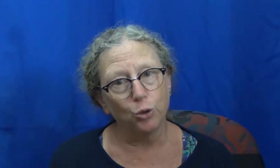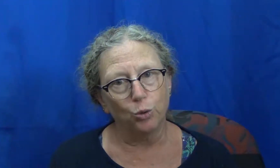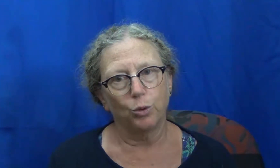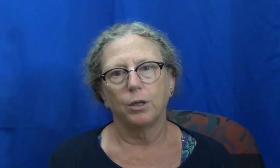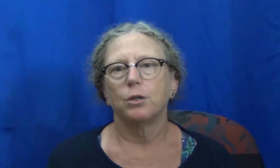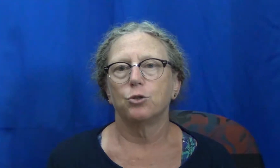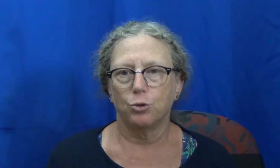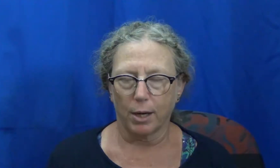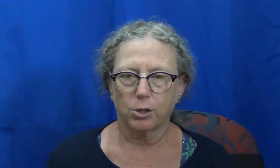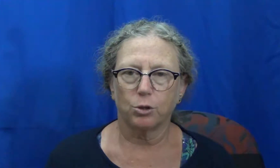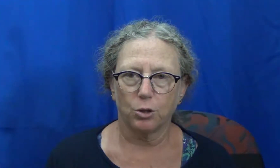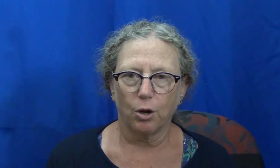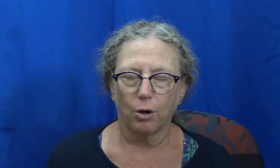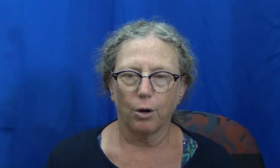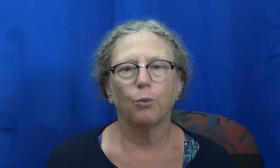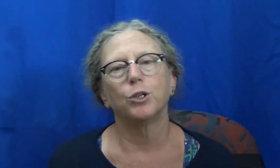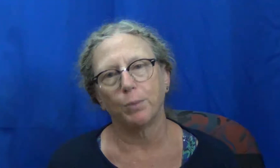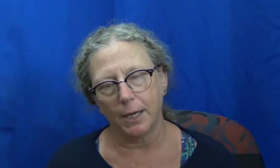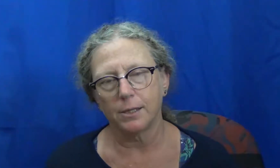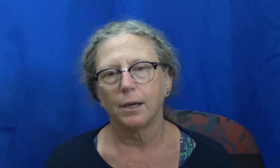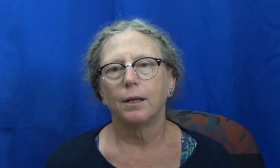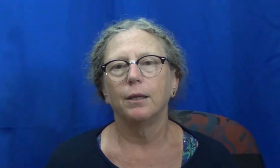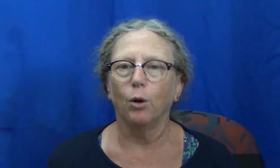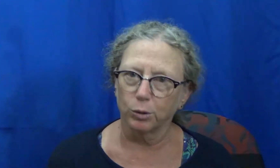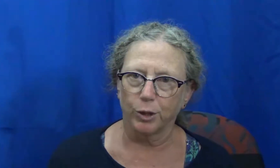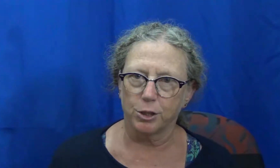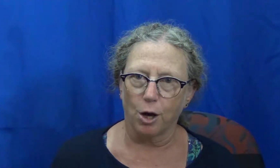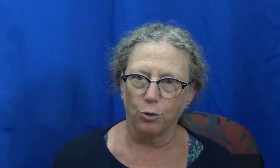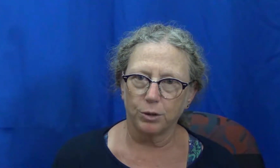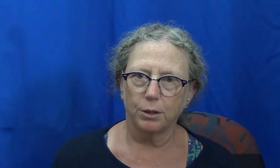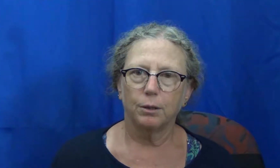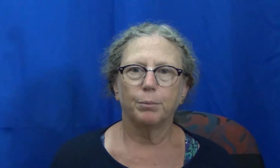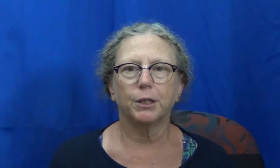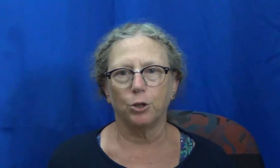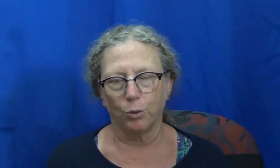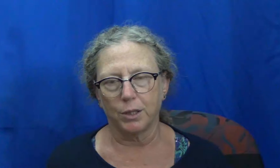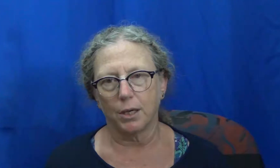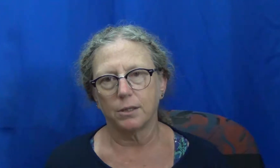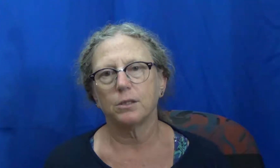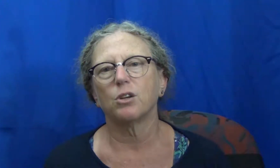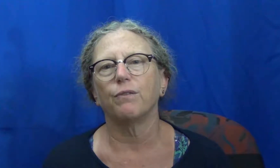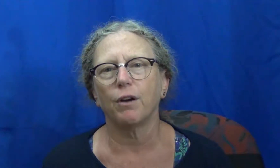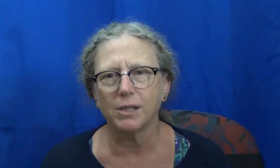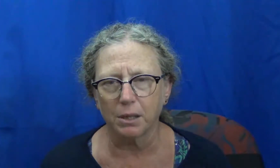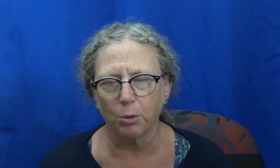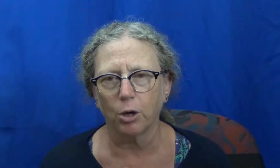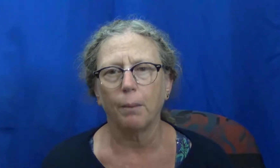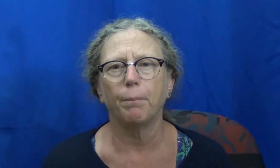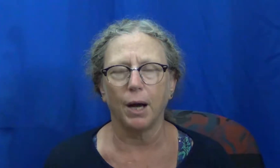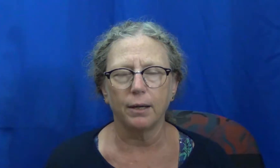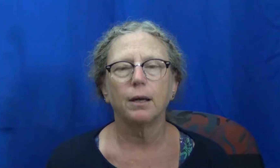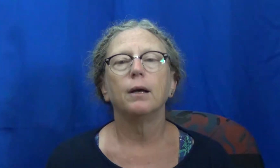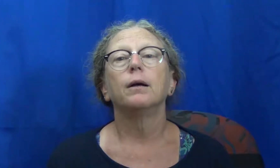new dress looks good on her, which means the older ones don't, but the new one does. So very similar, but